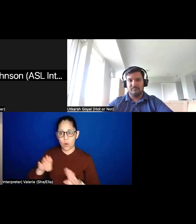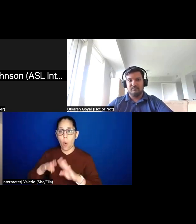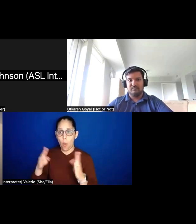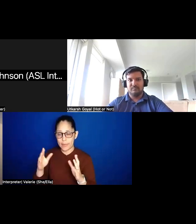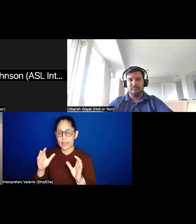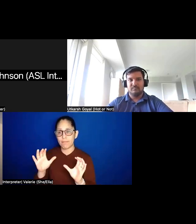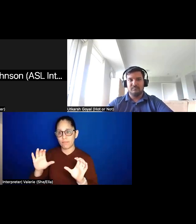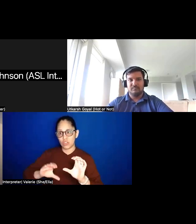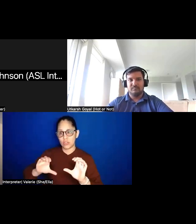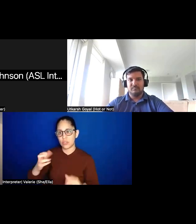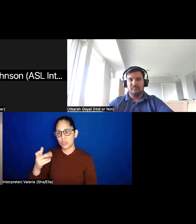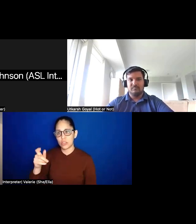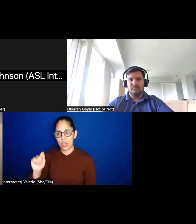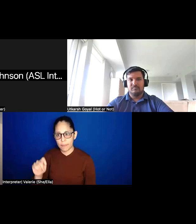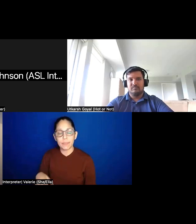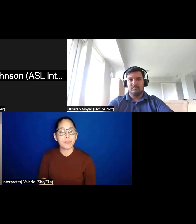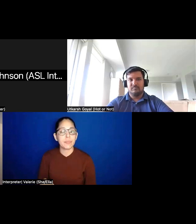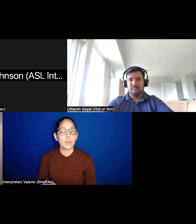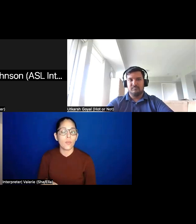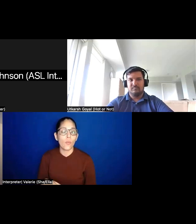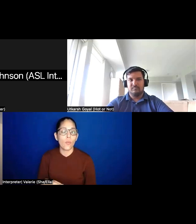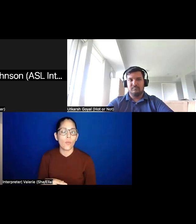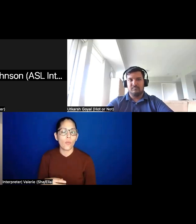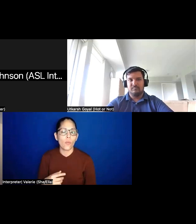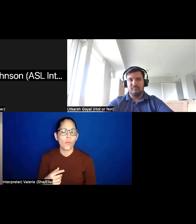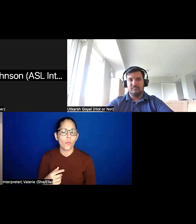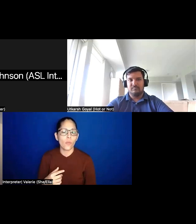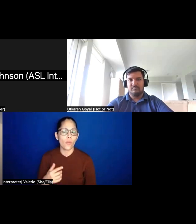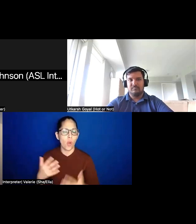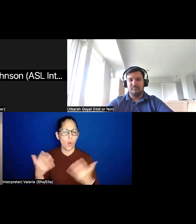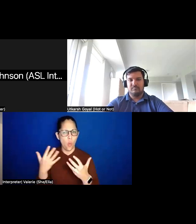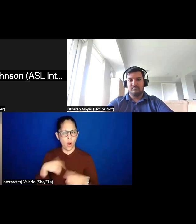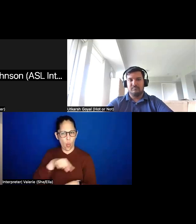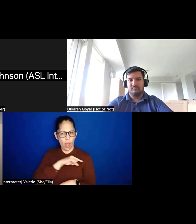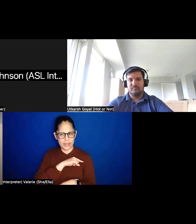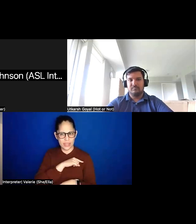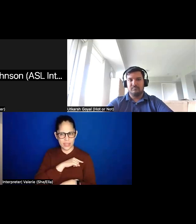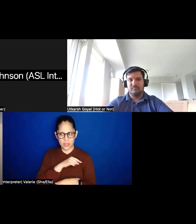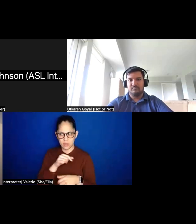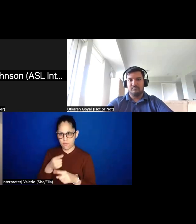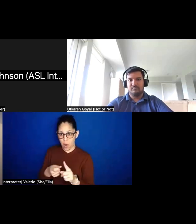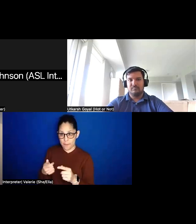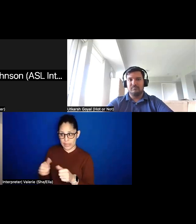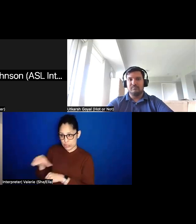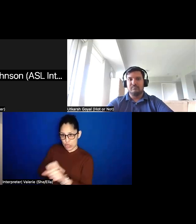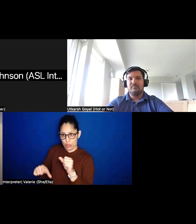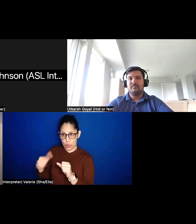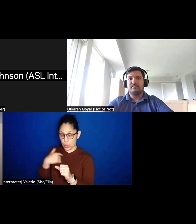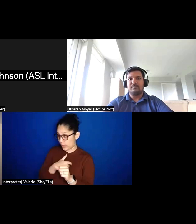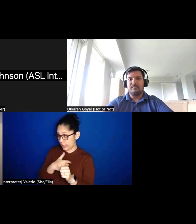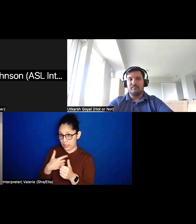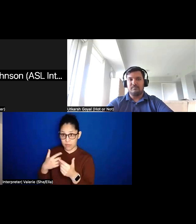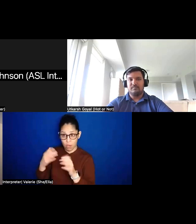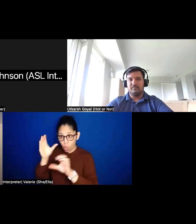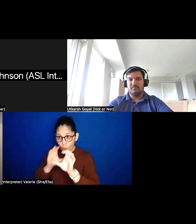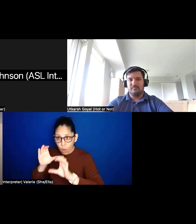of the things we looked for, I mean, we'd worked with each other for so long. We knew that we worked well together,